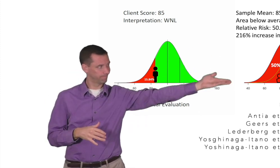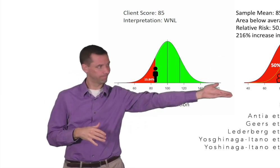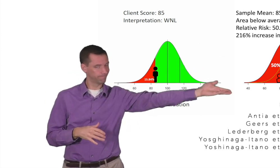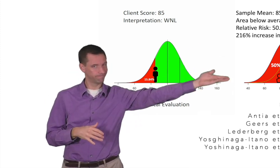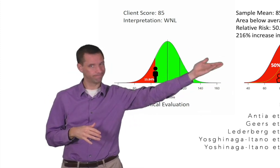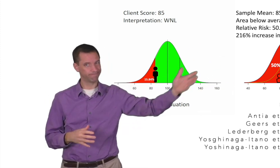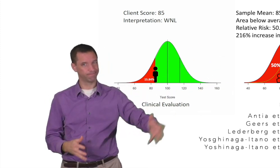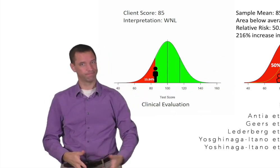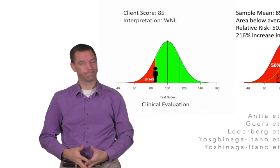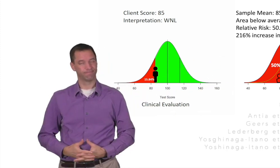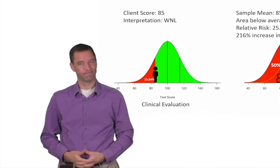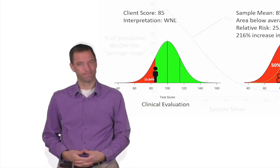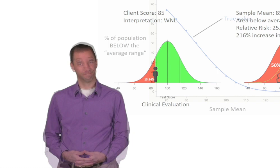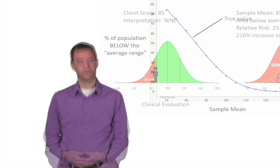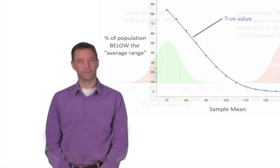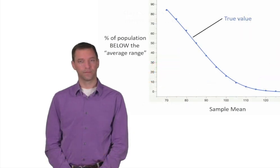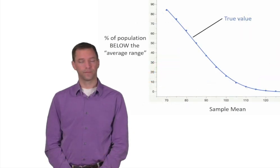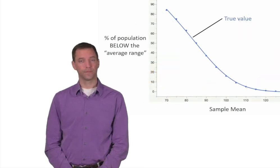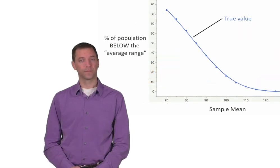show a similar pattern.